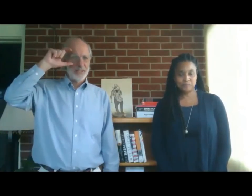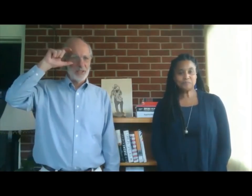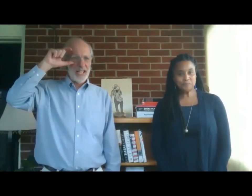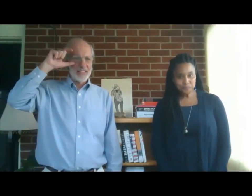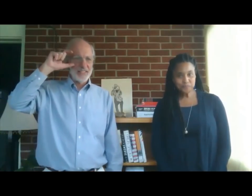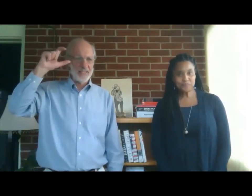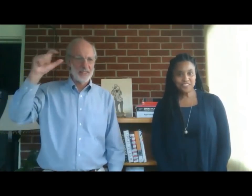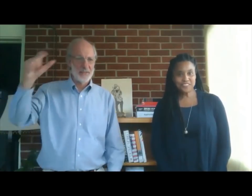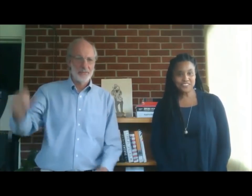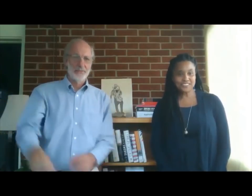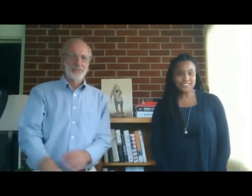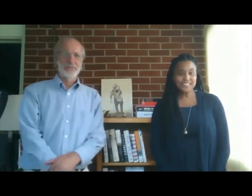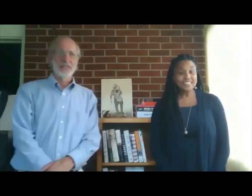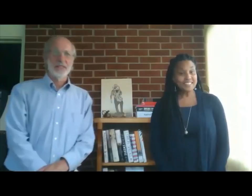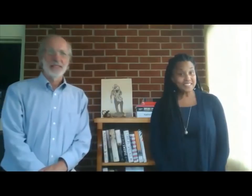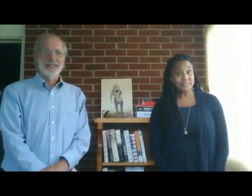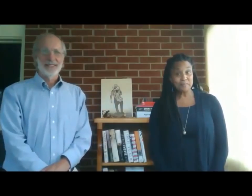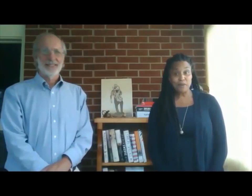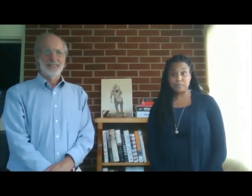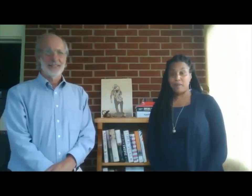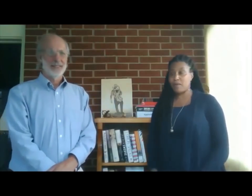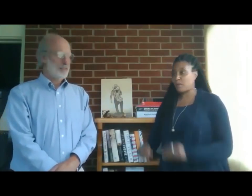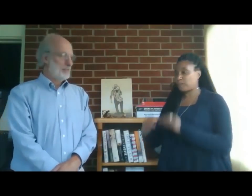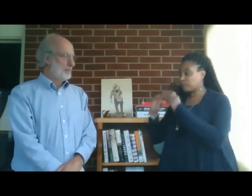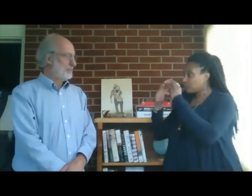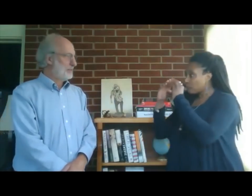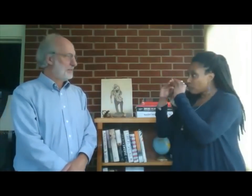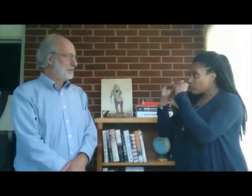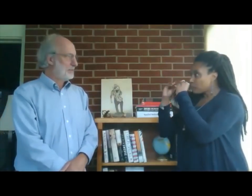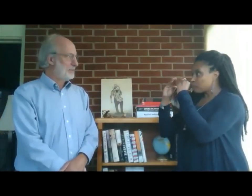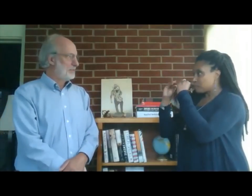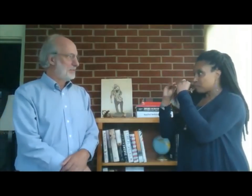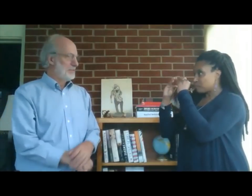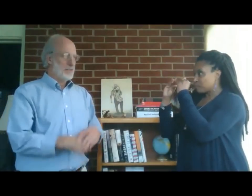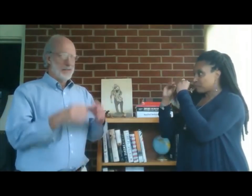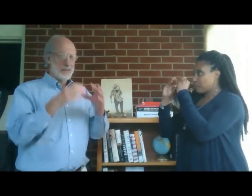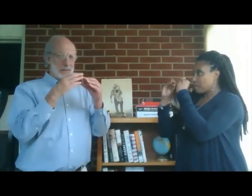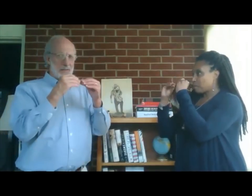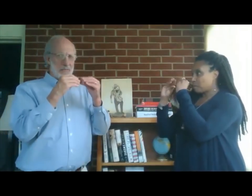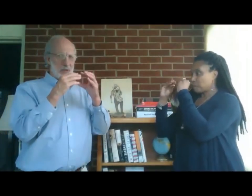That's right, glasses. Good. Next is marshmallow.